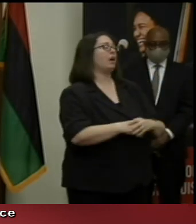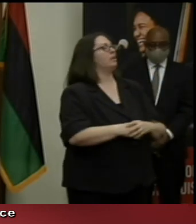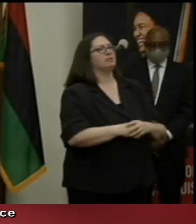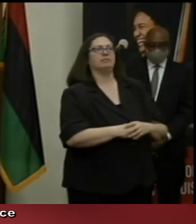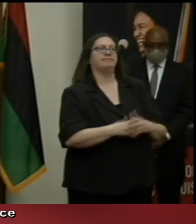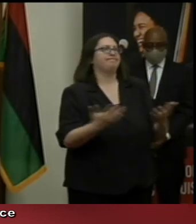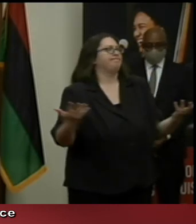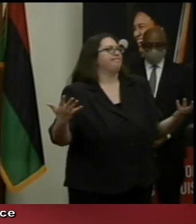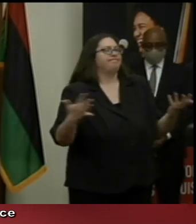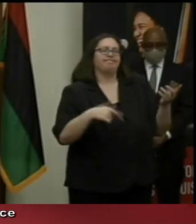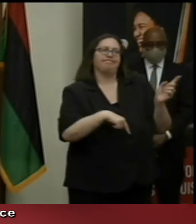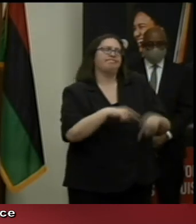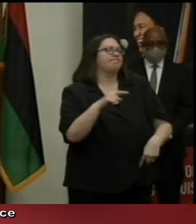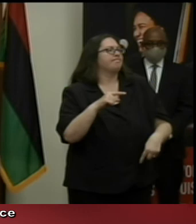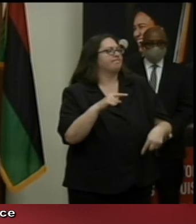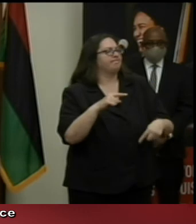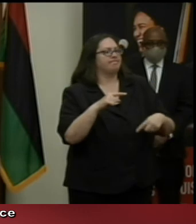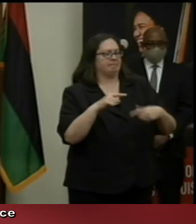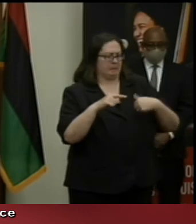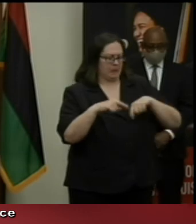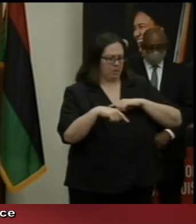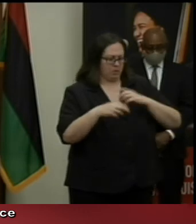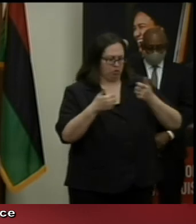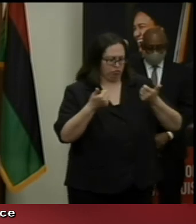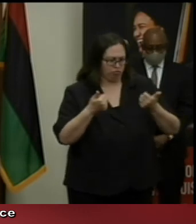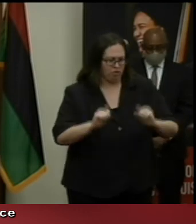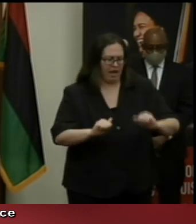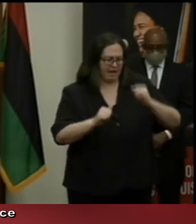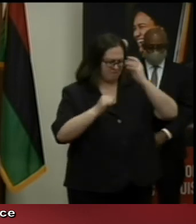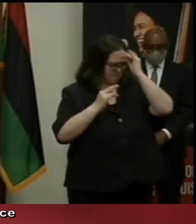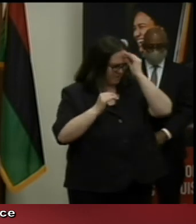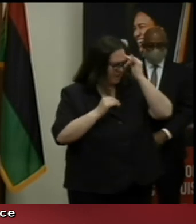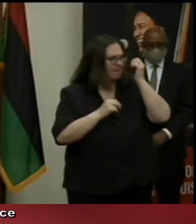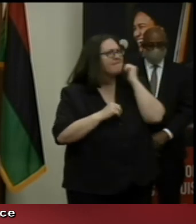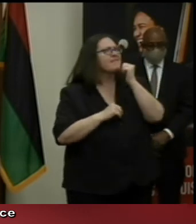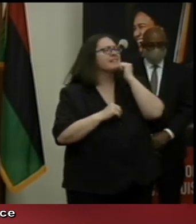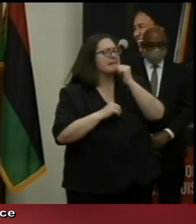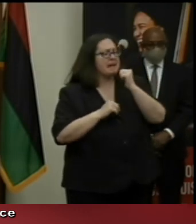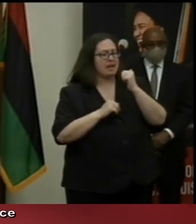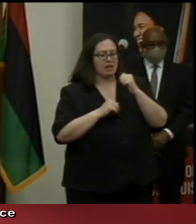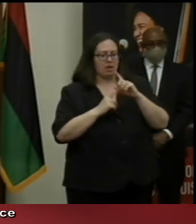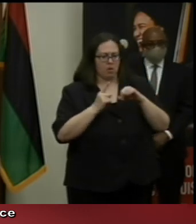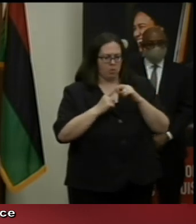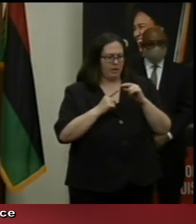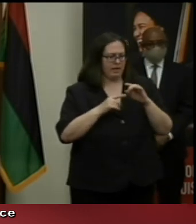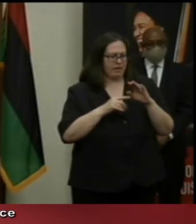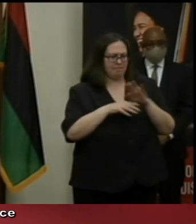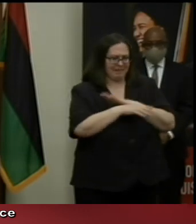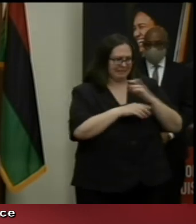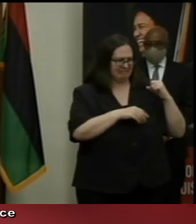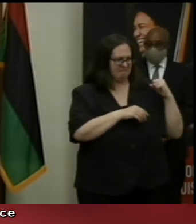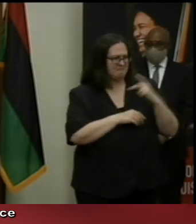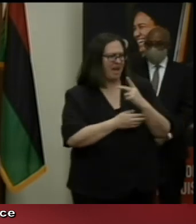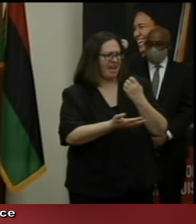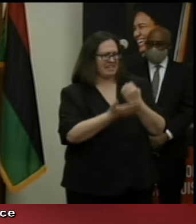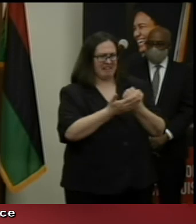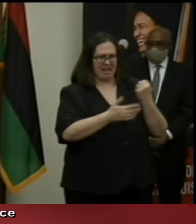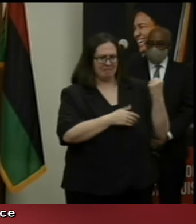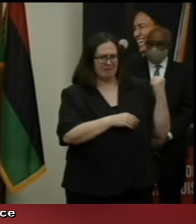bring businesses and economies back when we can do that. But what we don't want